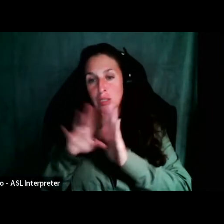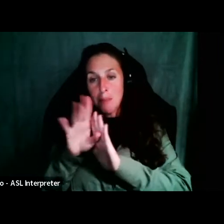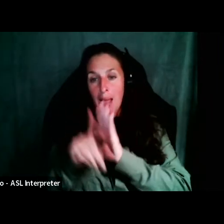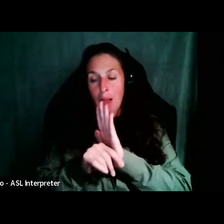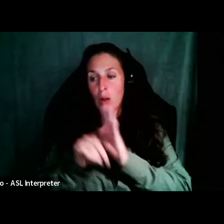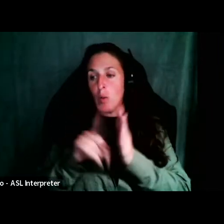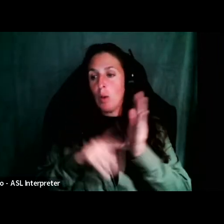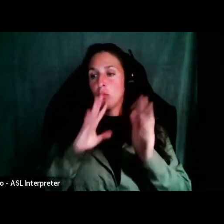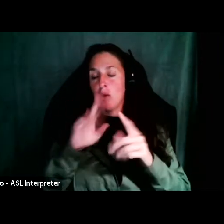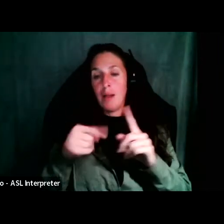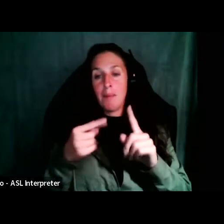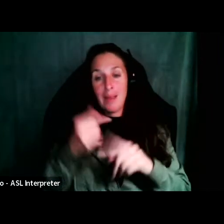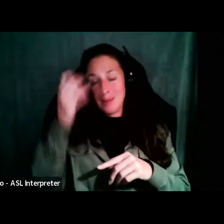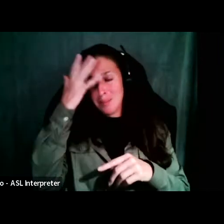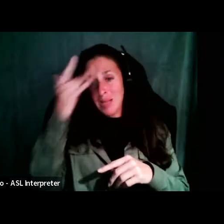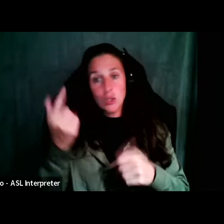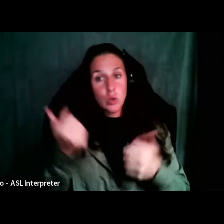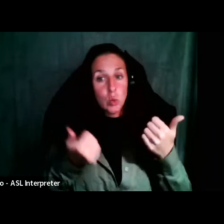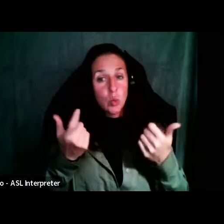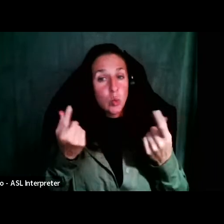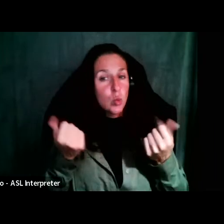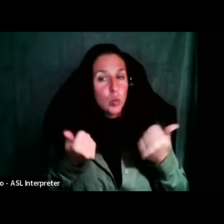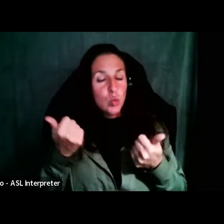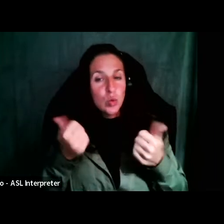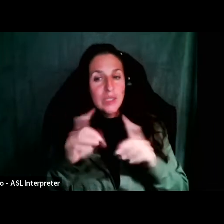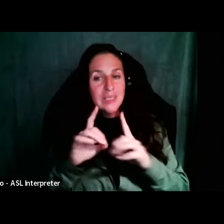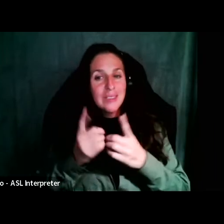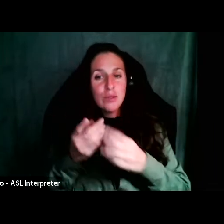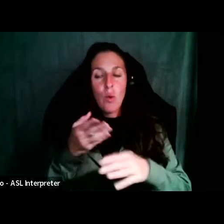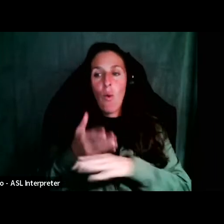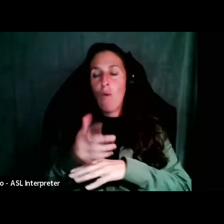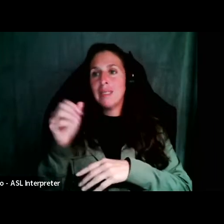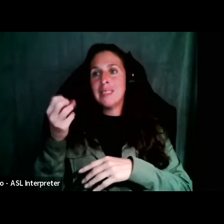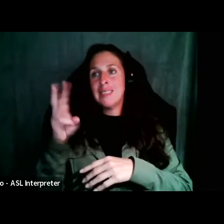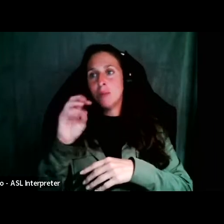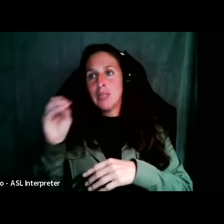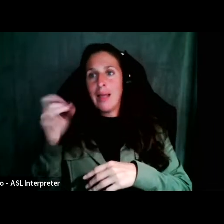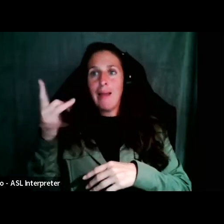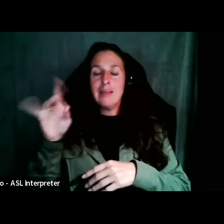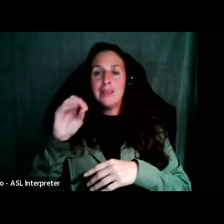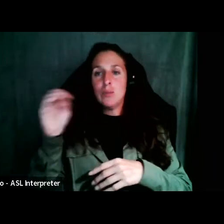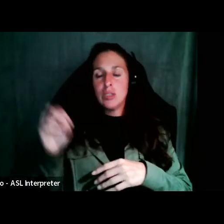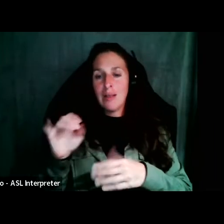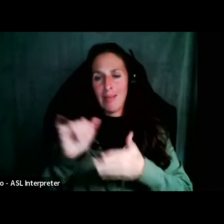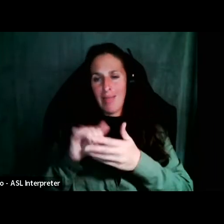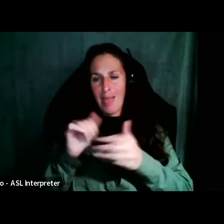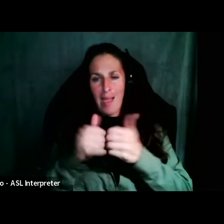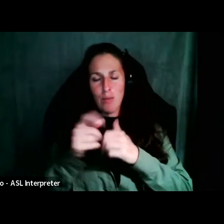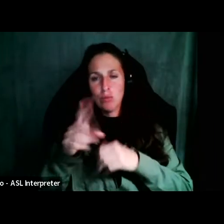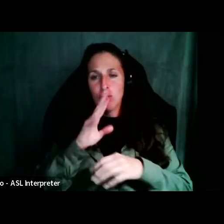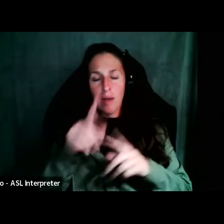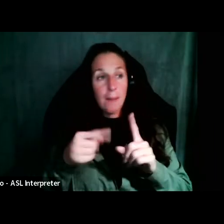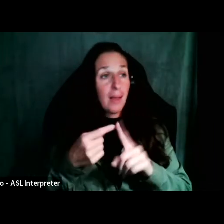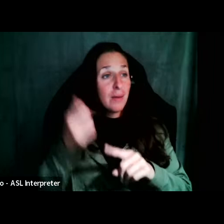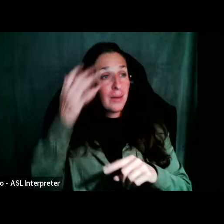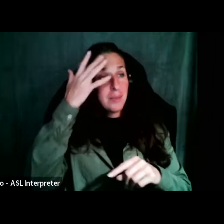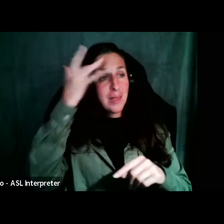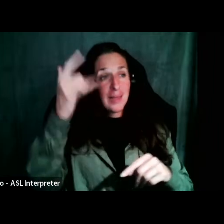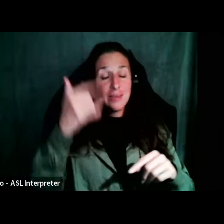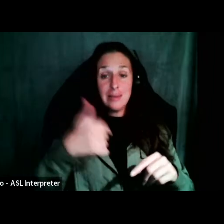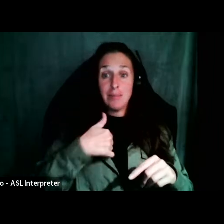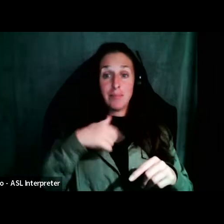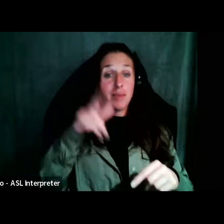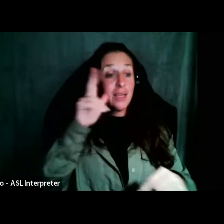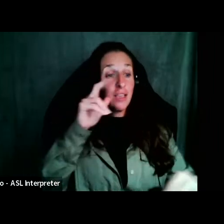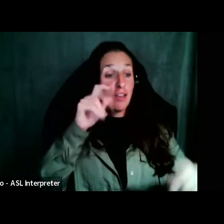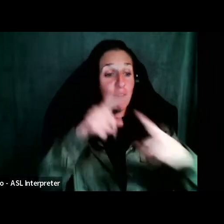Yeah. Because what districts are over 16%, 18%, the way you're talking about? Because I'm hearing from